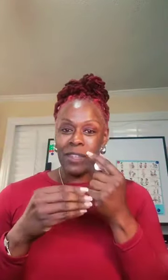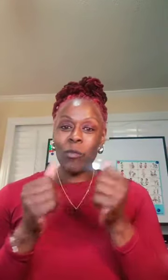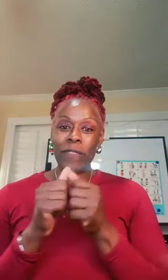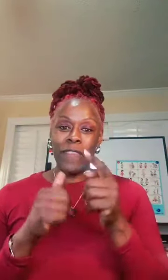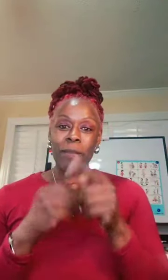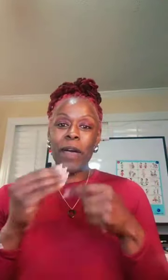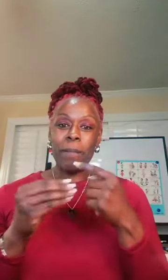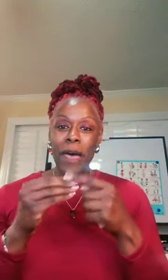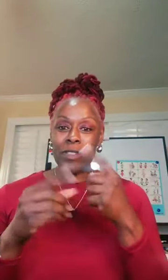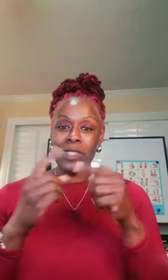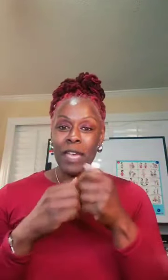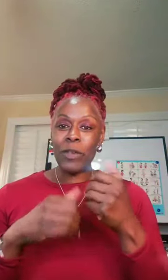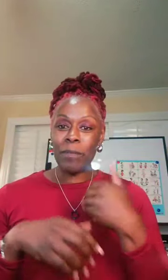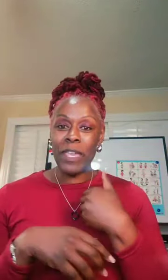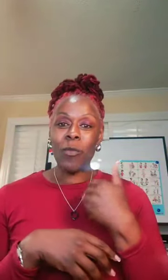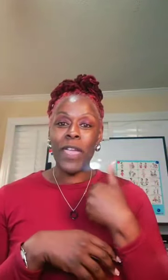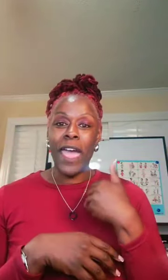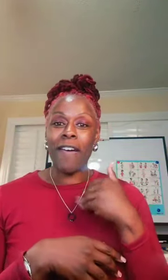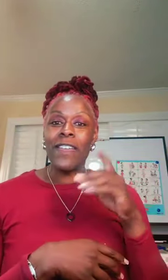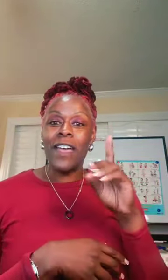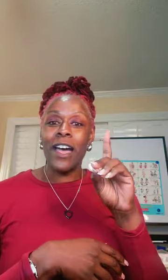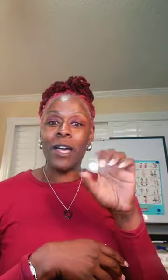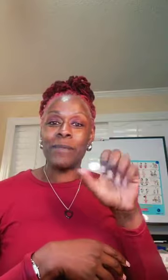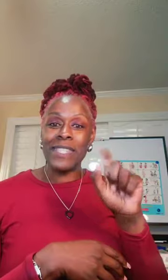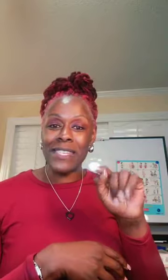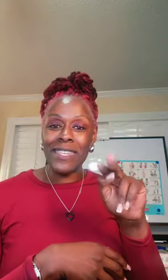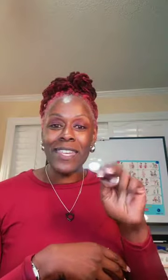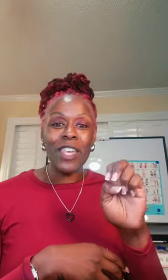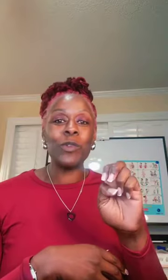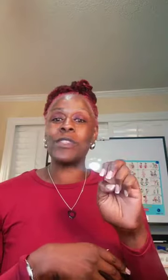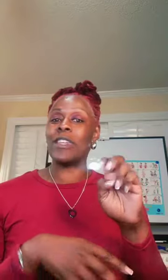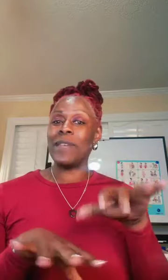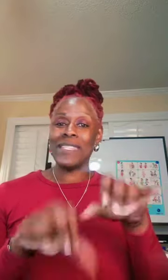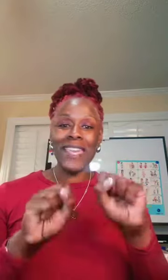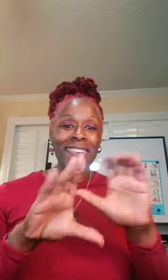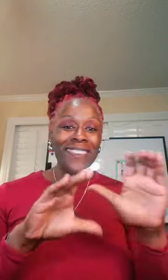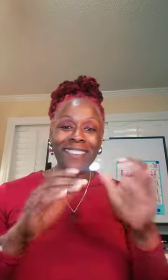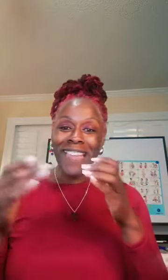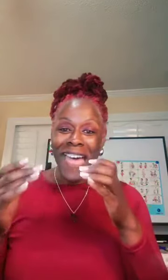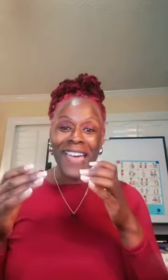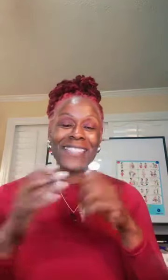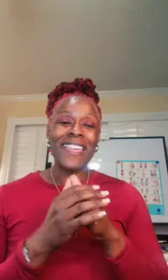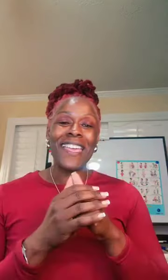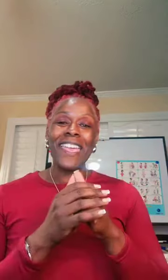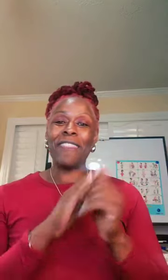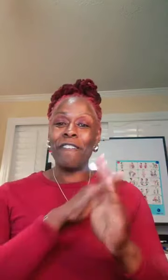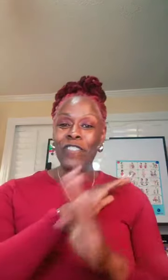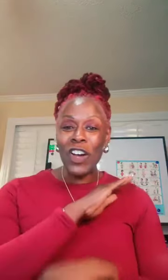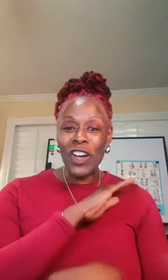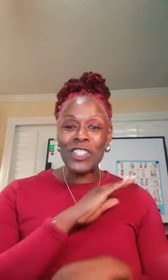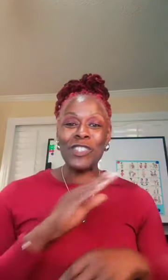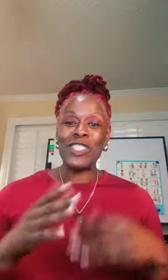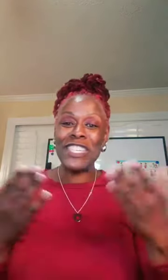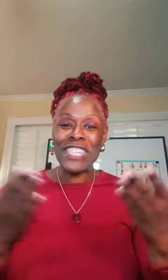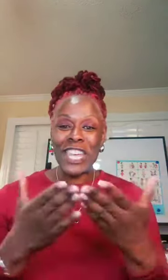with them about Sign With Me. We have Destiny, who's going to be taking the class in the fall, so she's